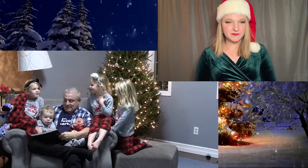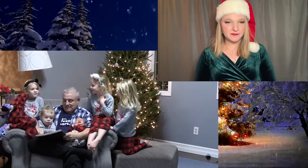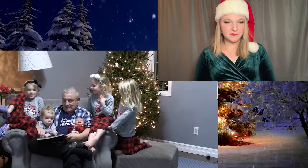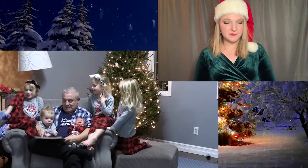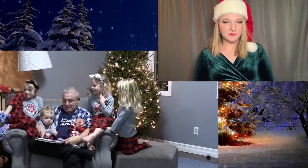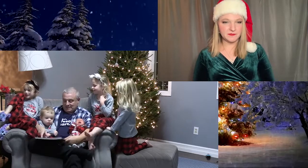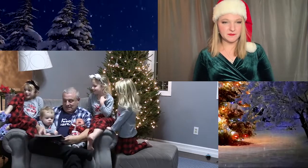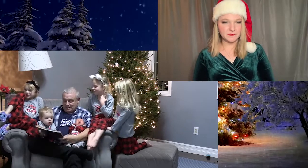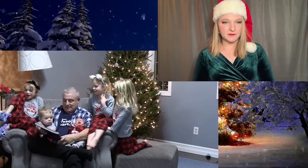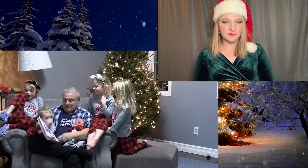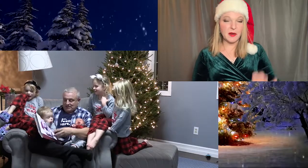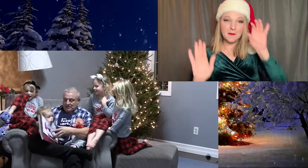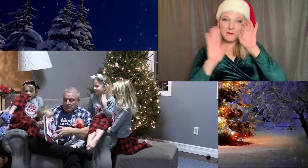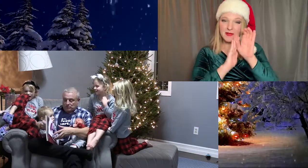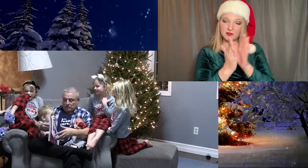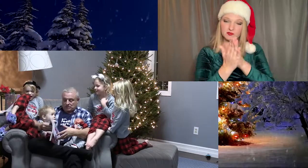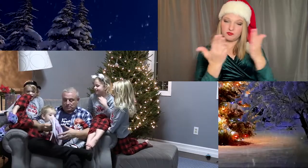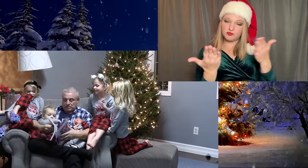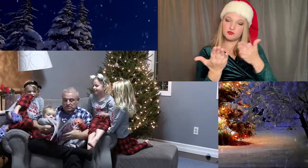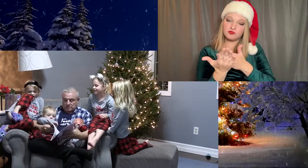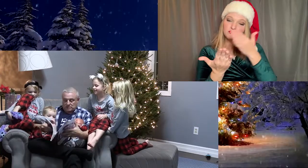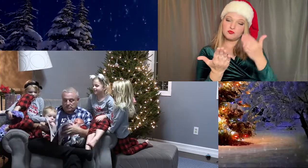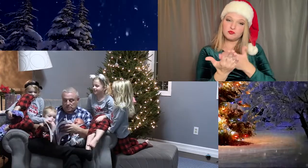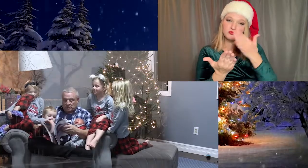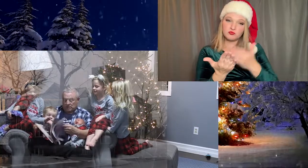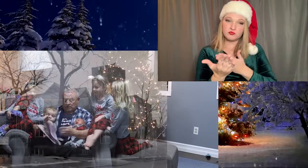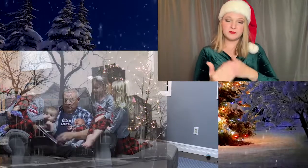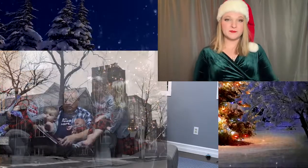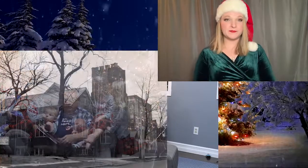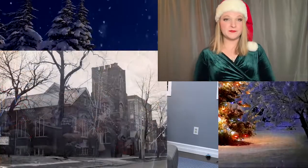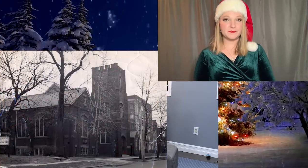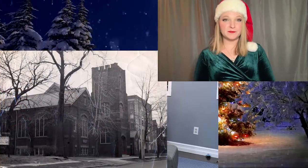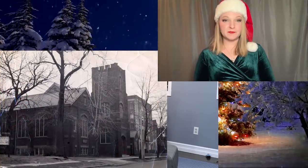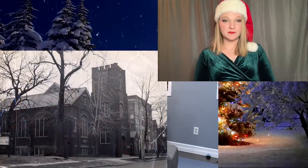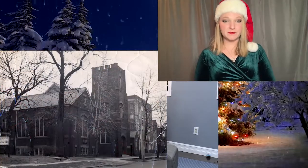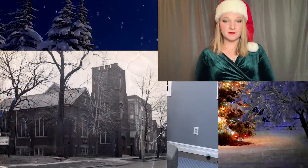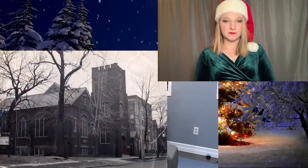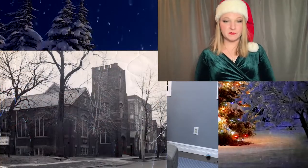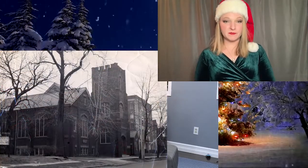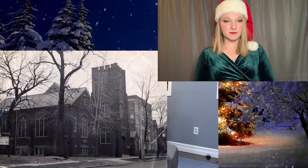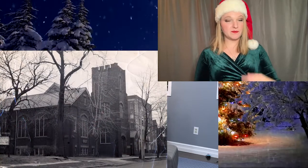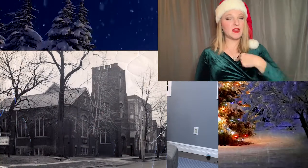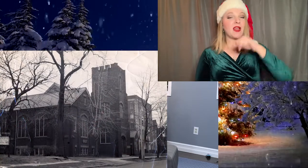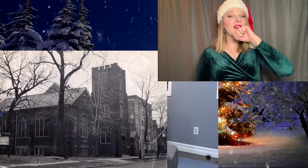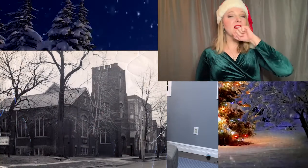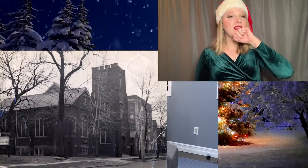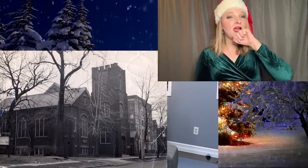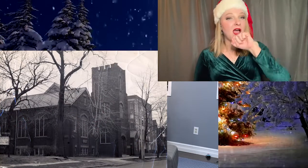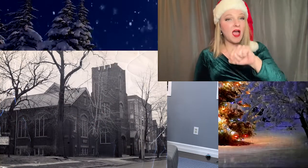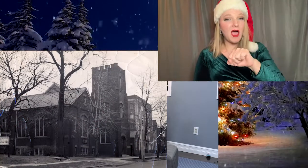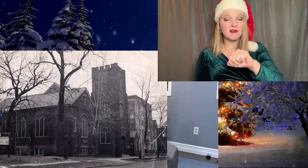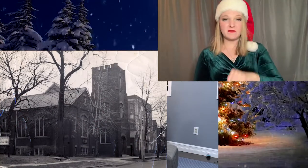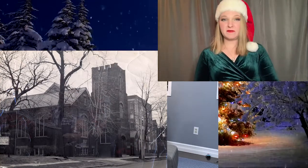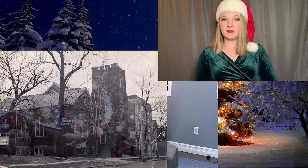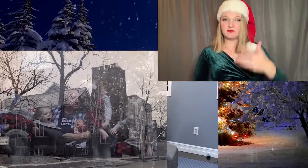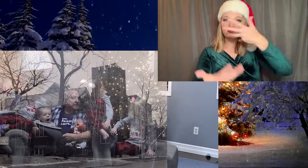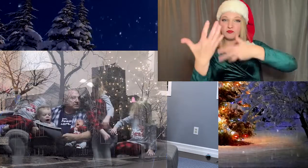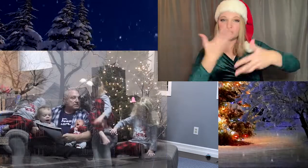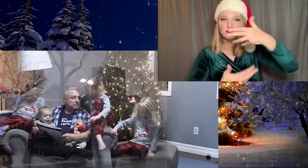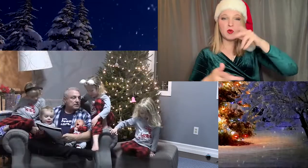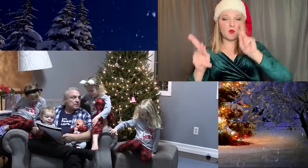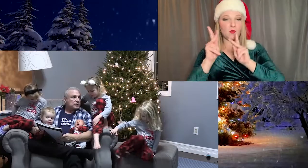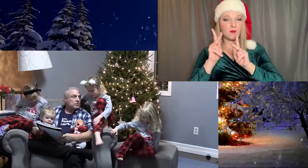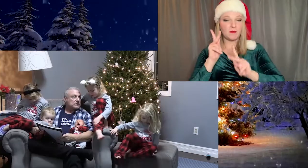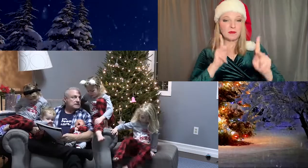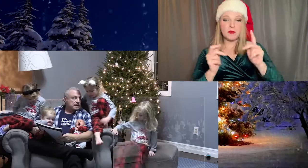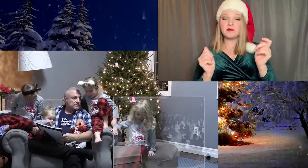a movie. And we'll look at the pictures in the book. Thank you. Your grandpa loved to do things